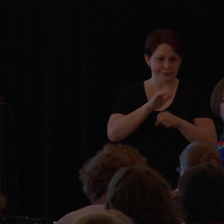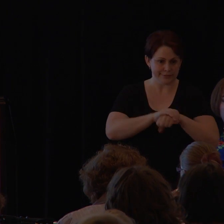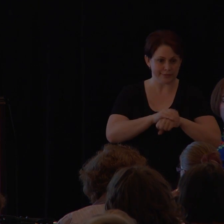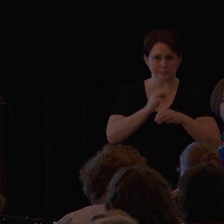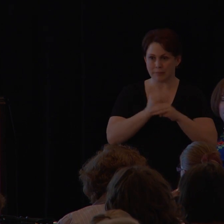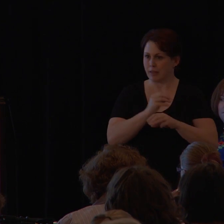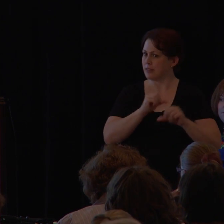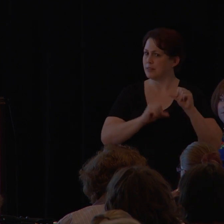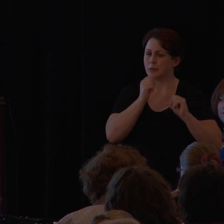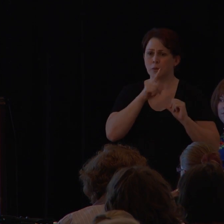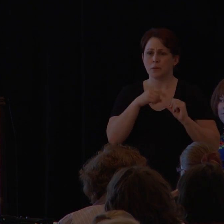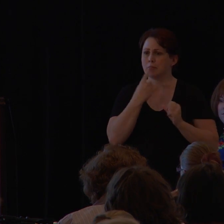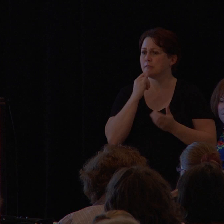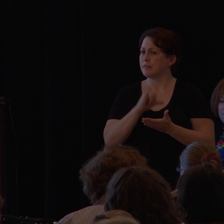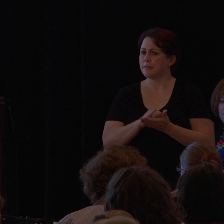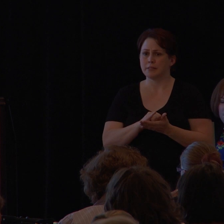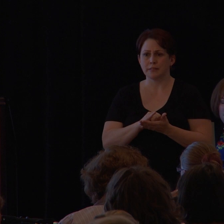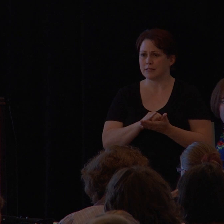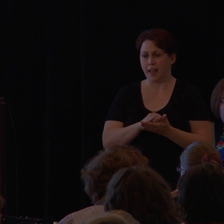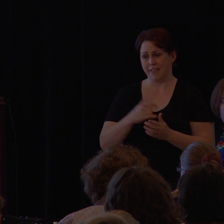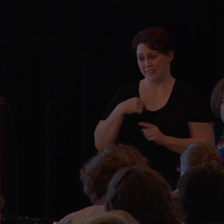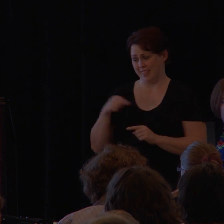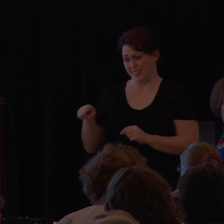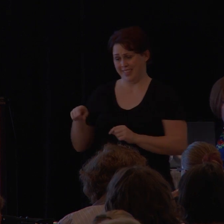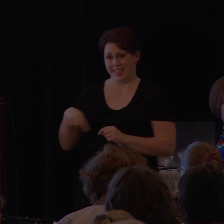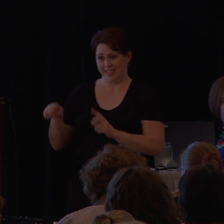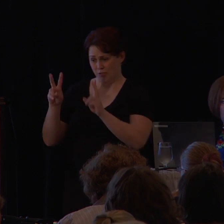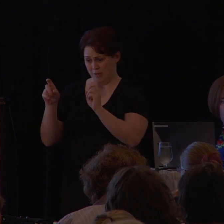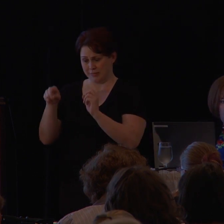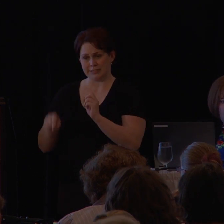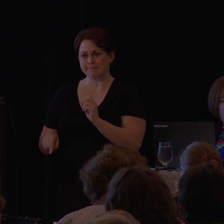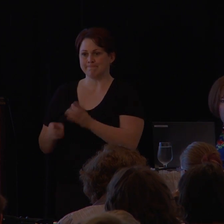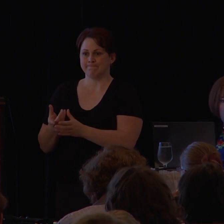context, I would say that we're underserved in our school